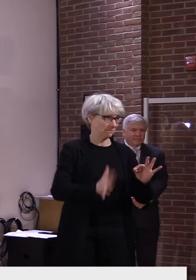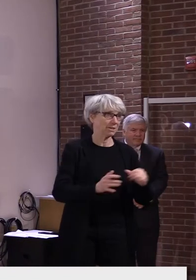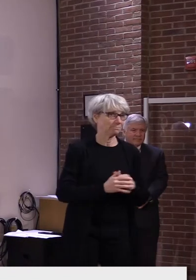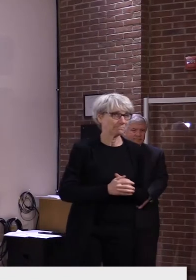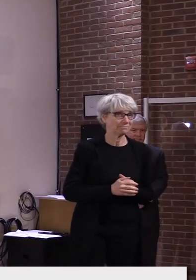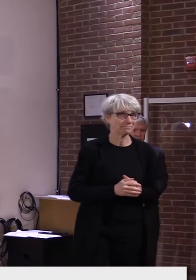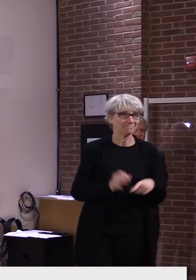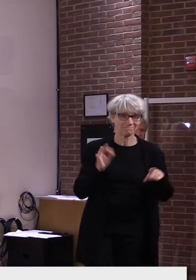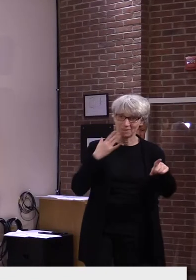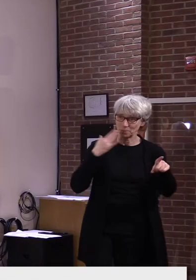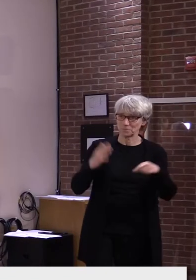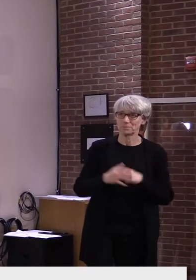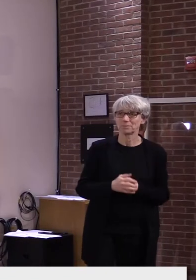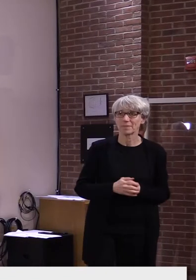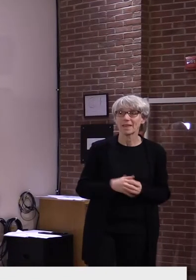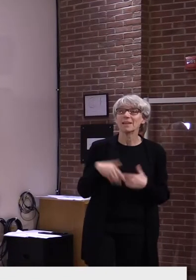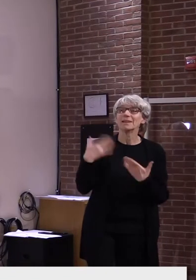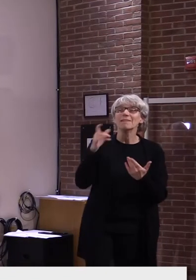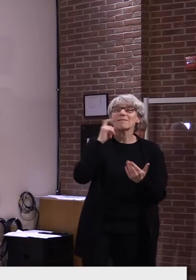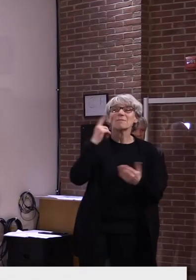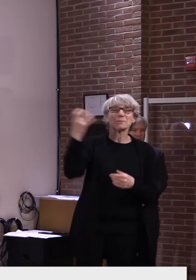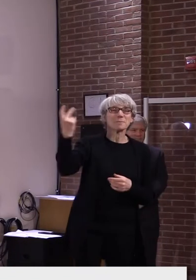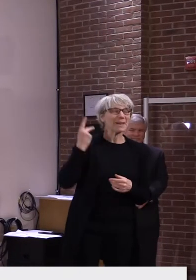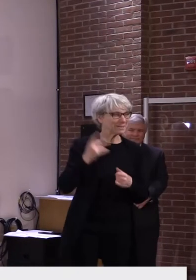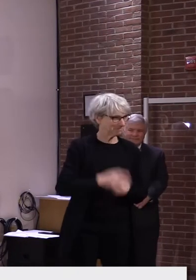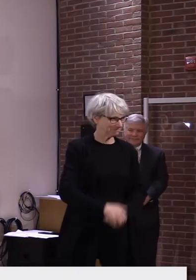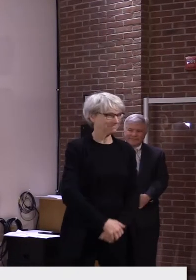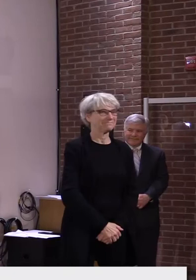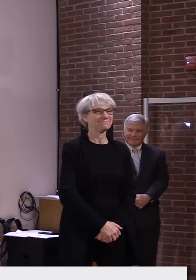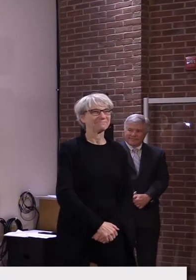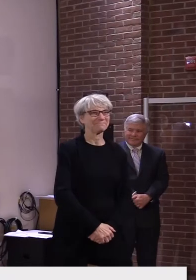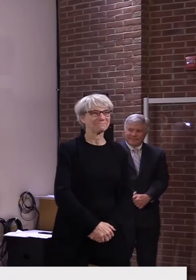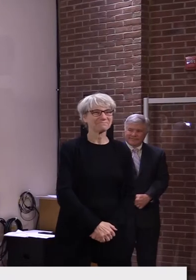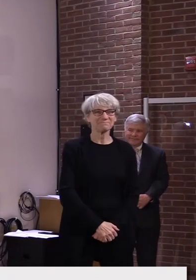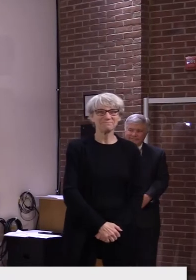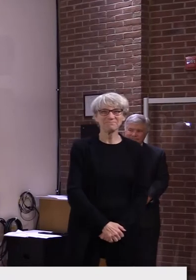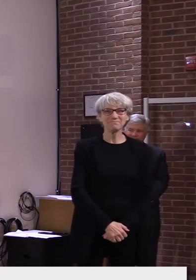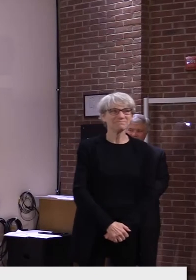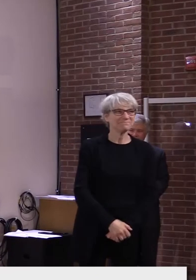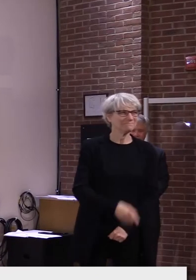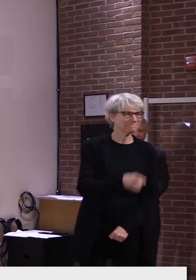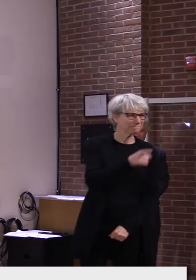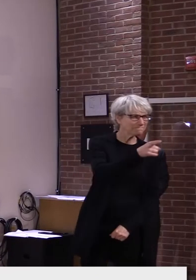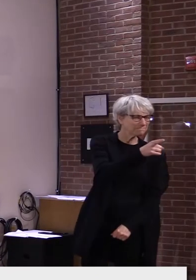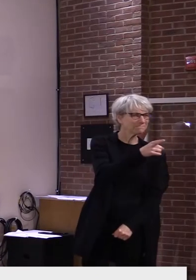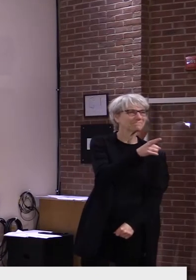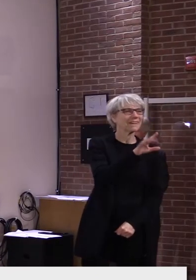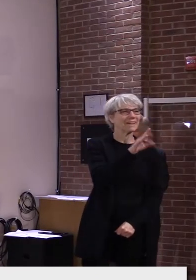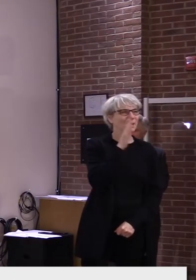Thank you. The governor has returned. So I know Calvin had one additional question.